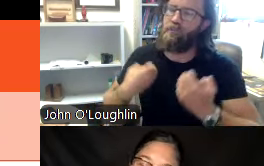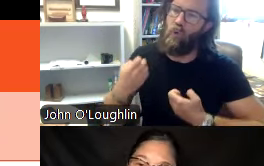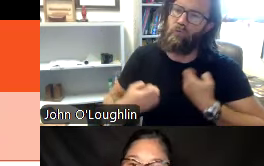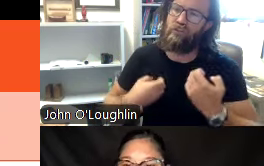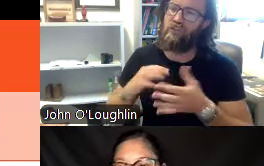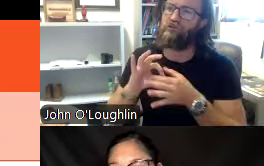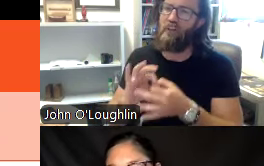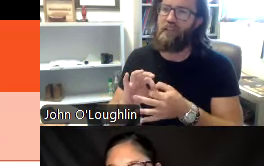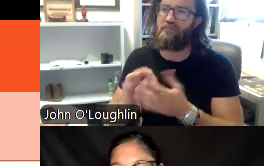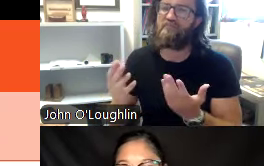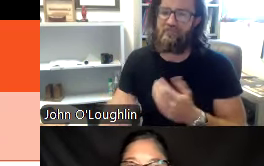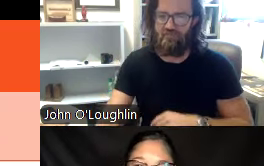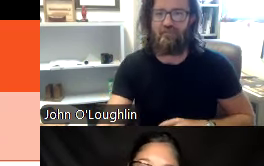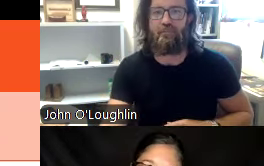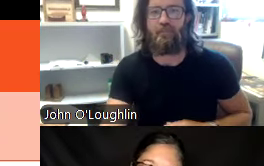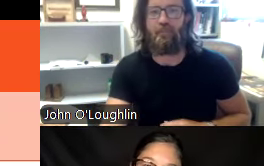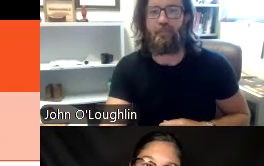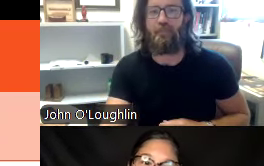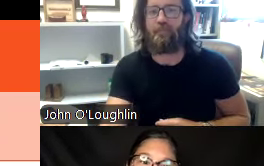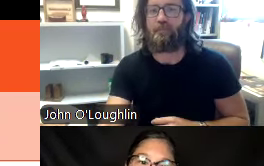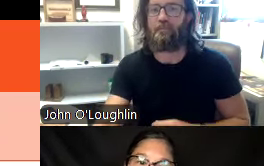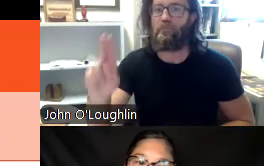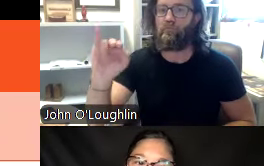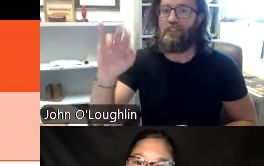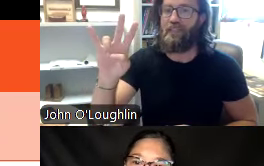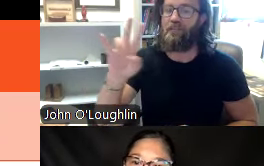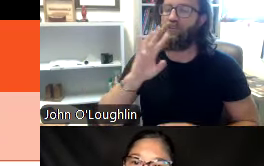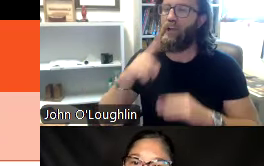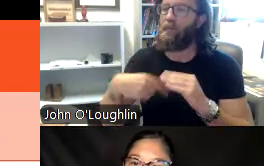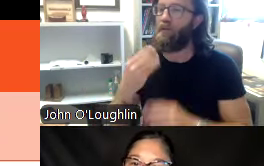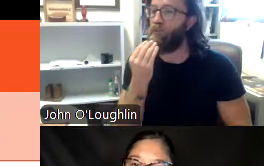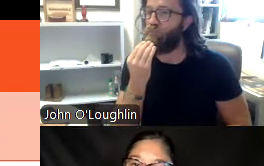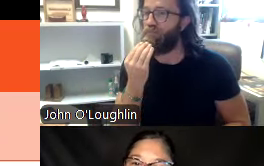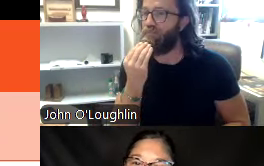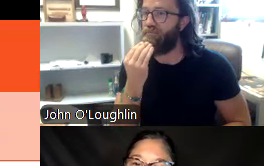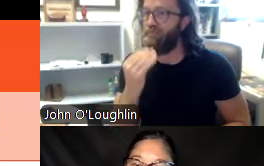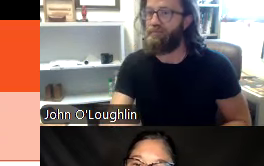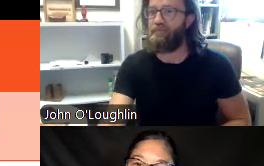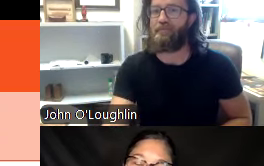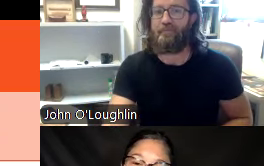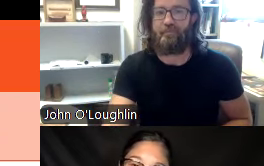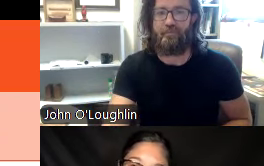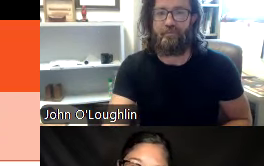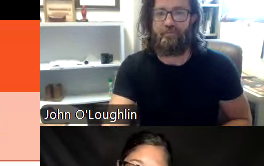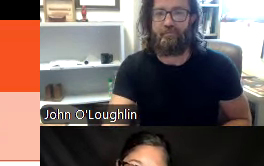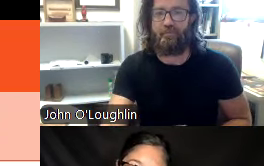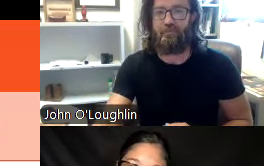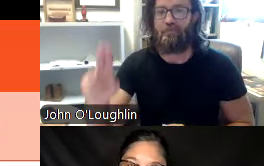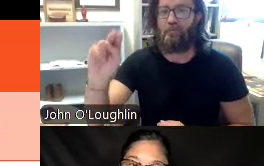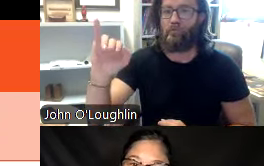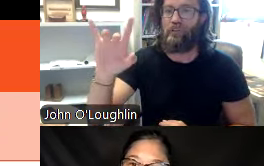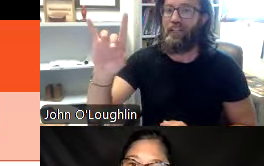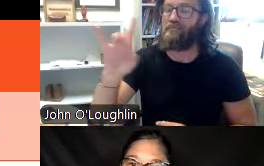opinions, good times, emotions, etc. Unit 7 is focused on